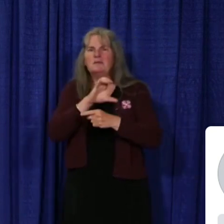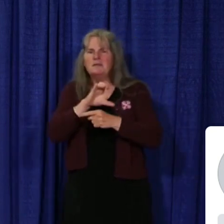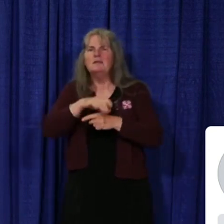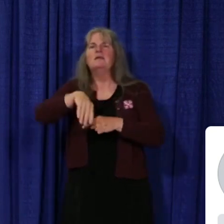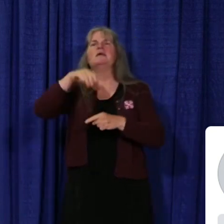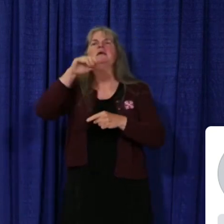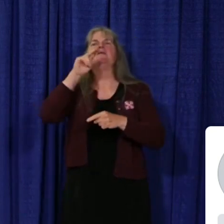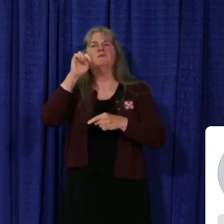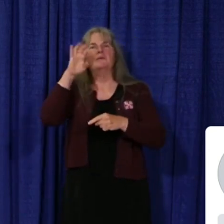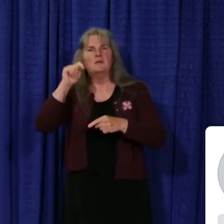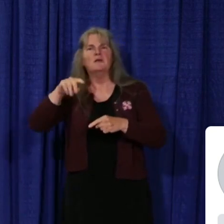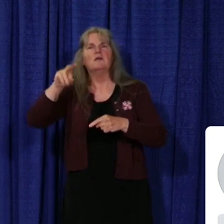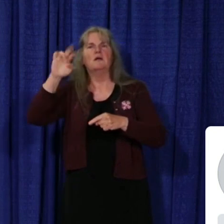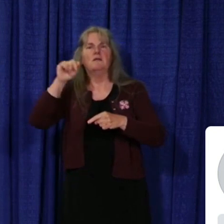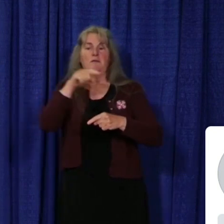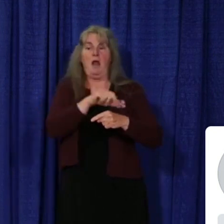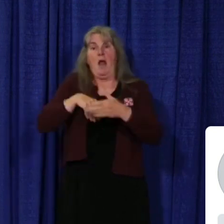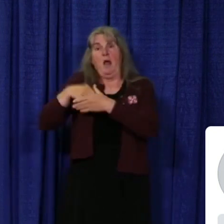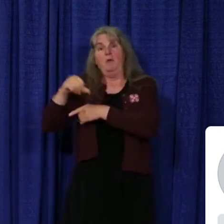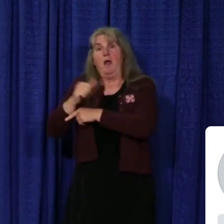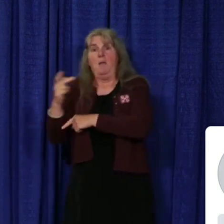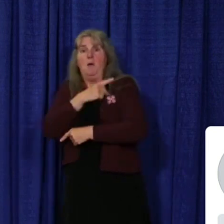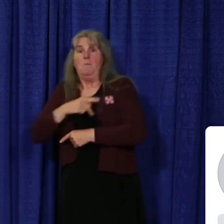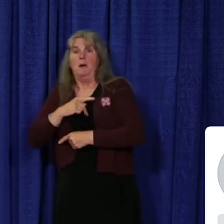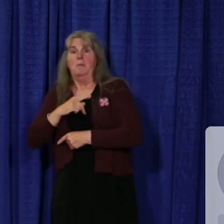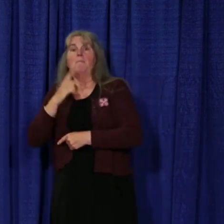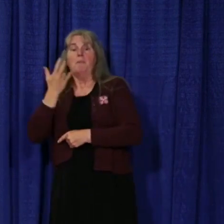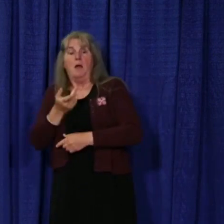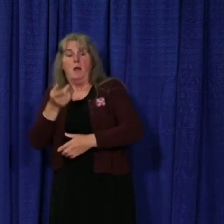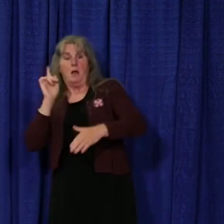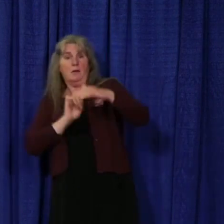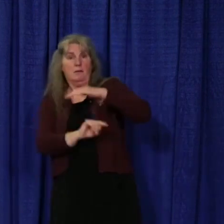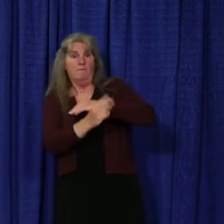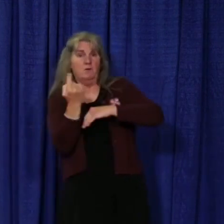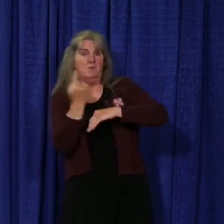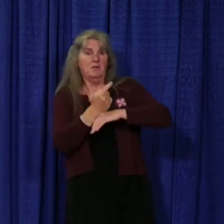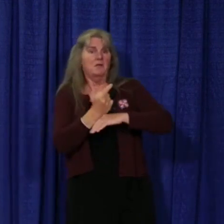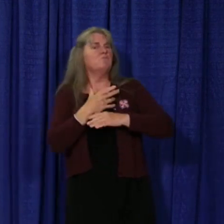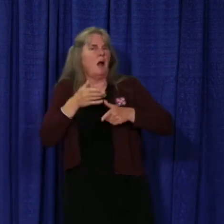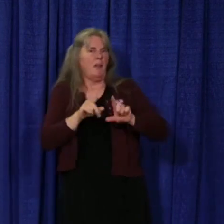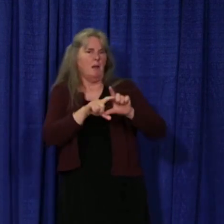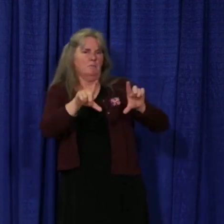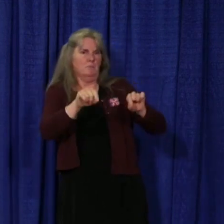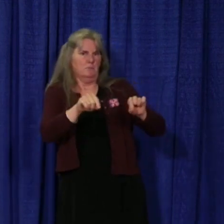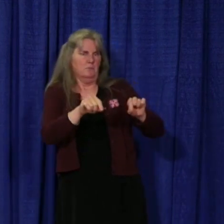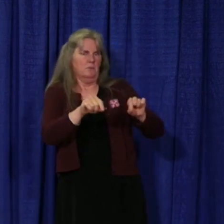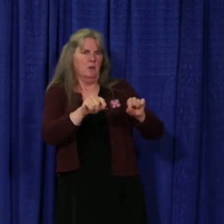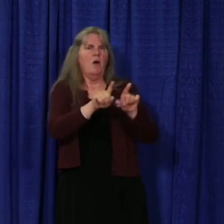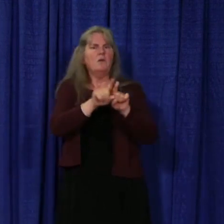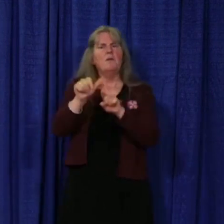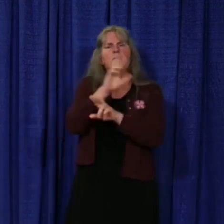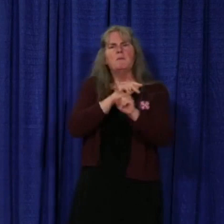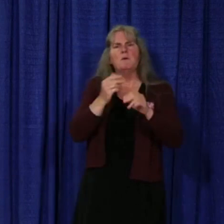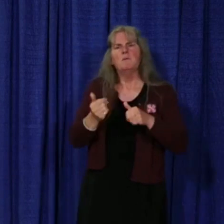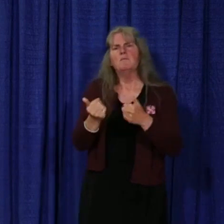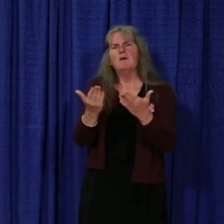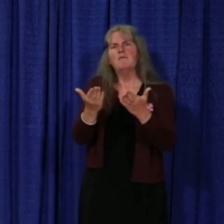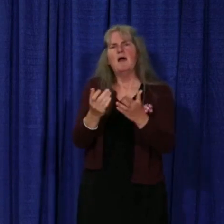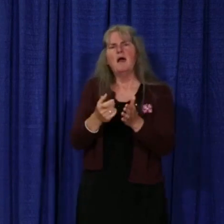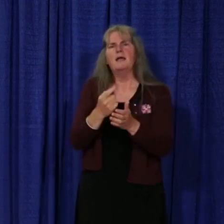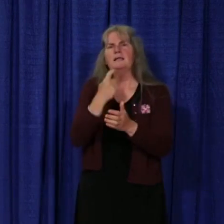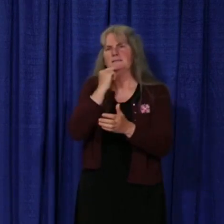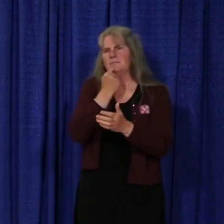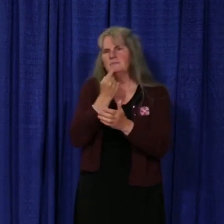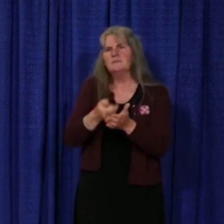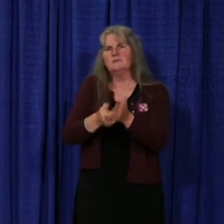Columbia, Northwest Territories, and Nunavut. Also to Americans providing essential services in the Yukon, and